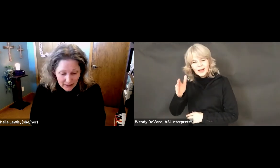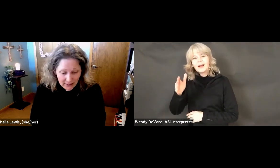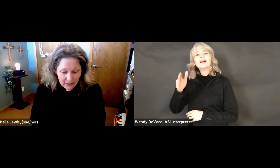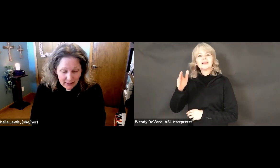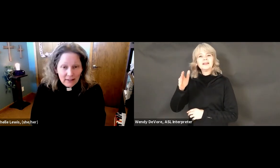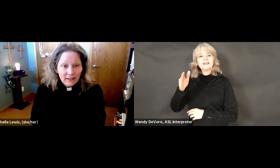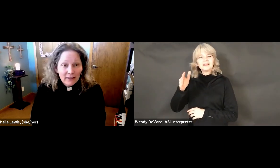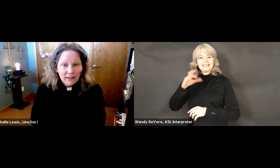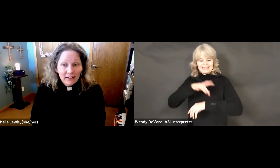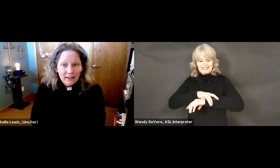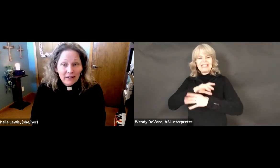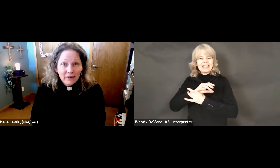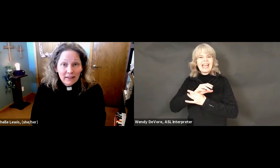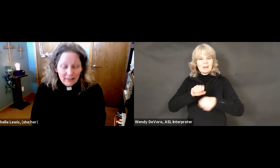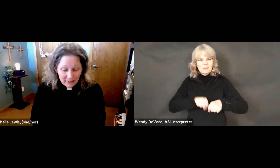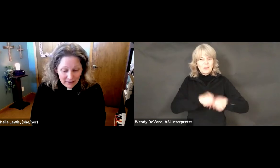bind us?